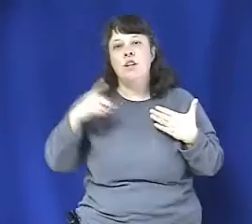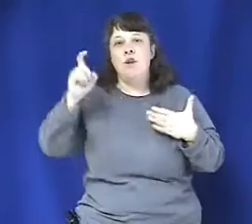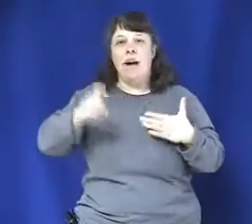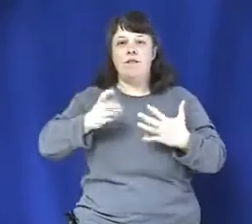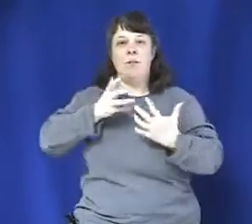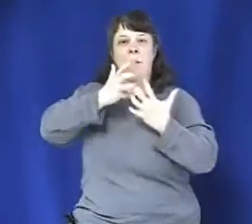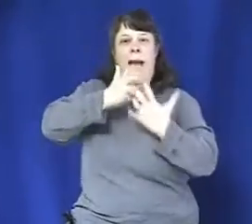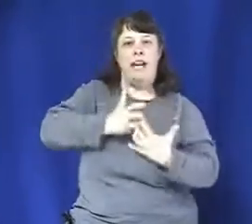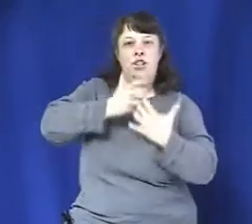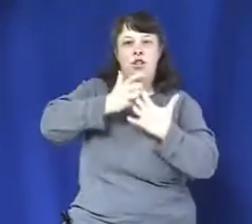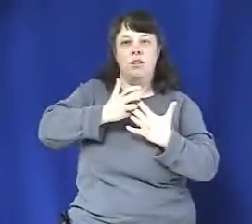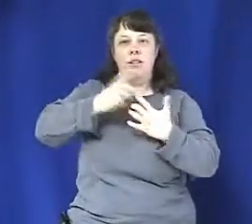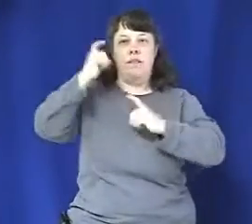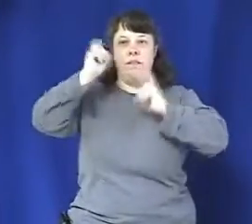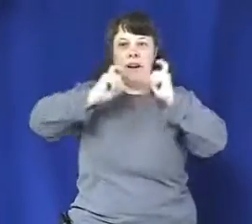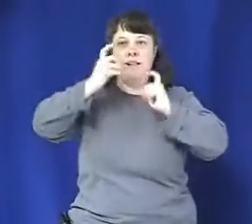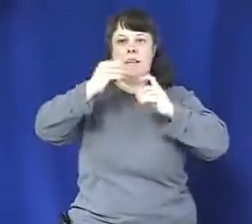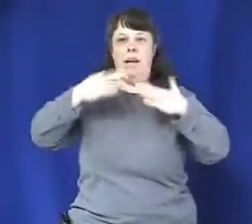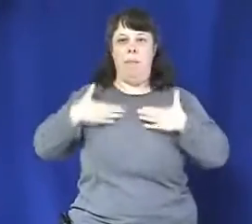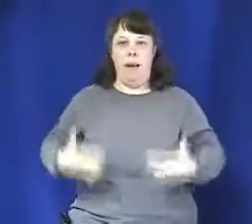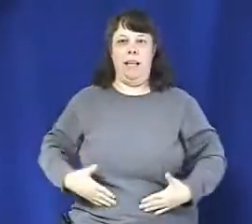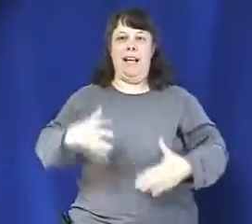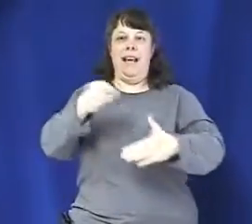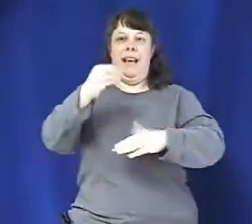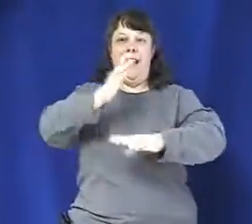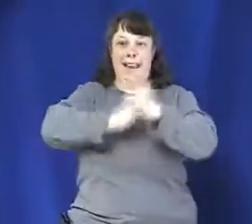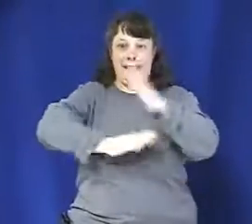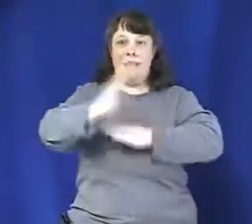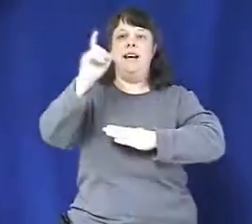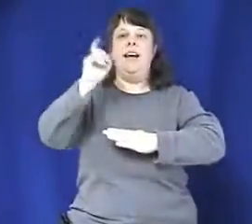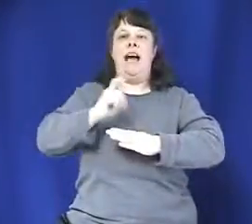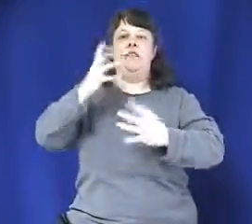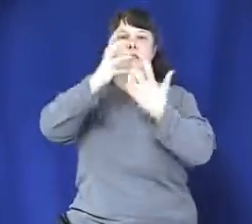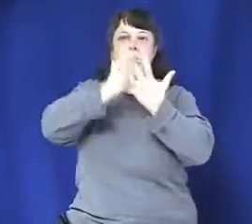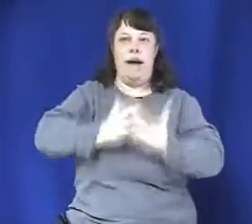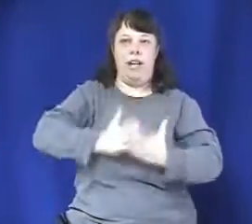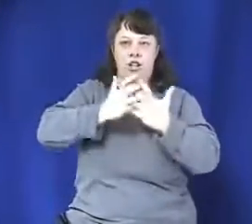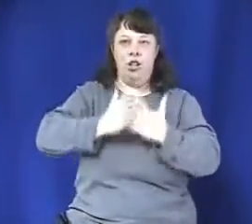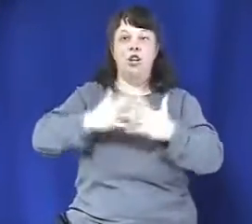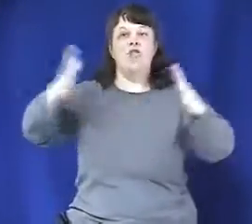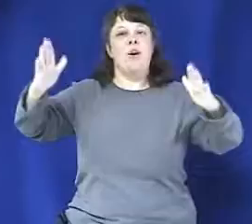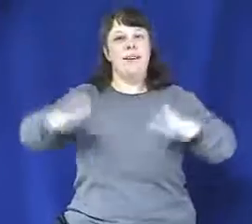you have to match. Face and body and hands have to match. So